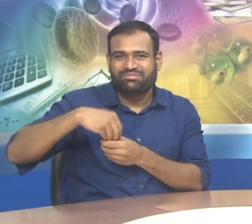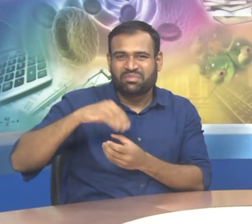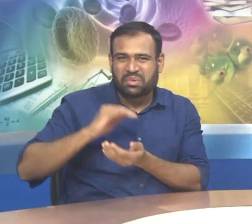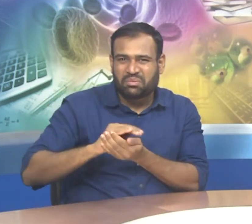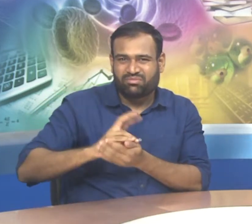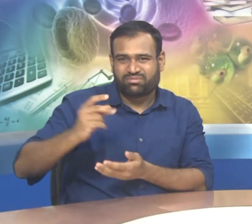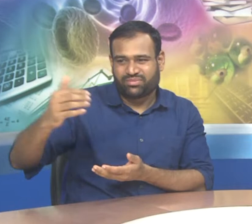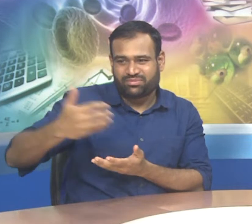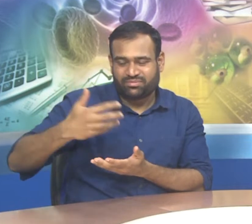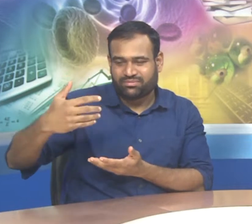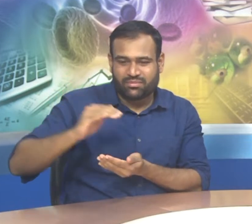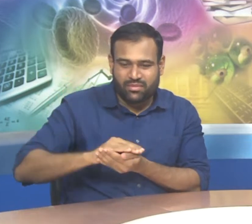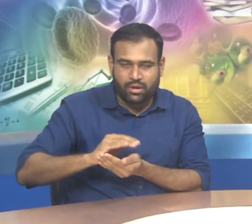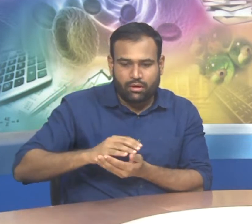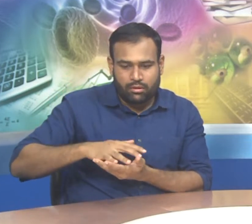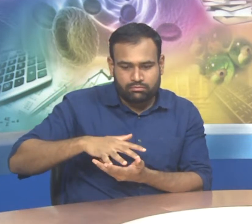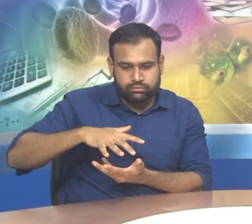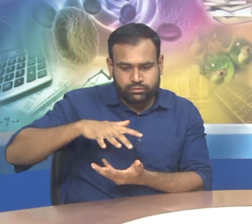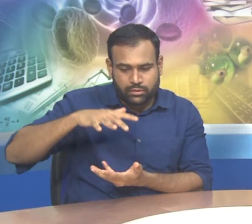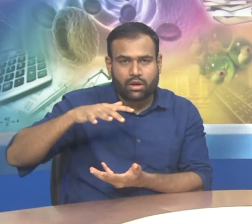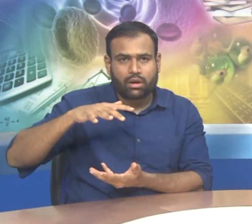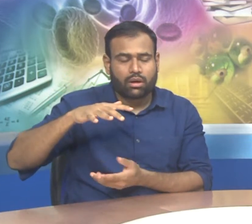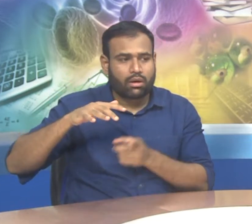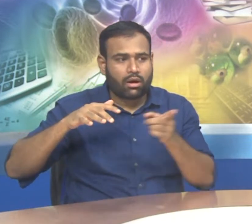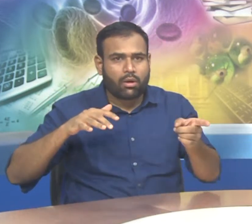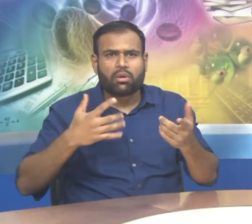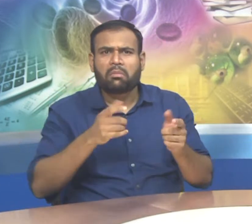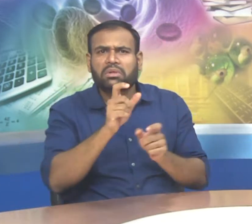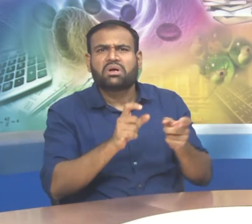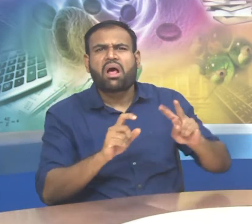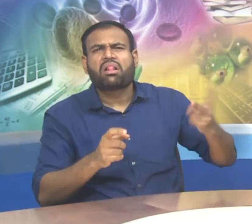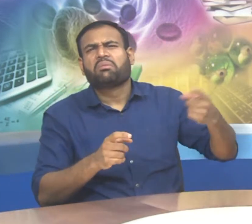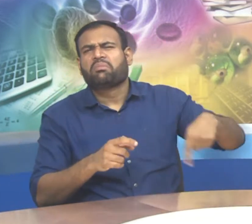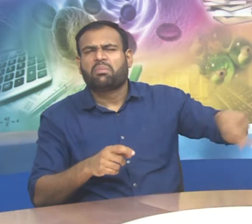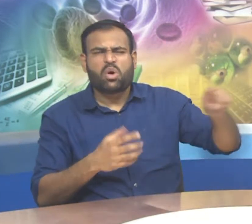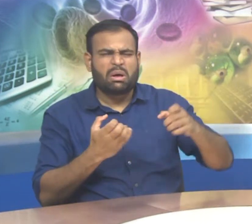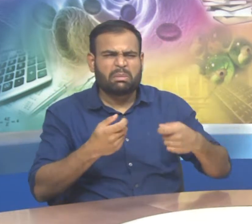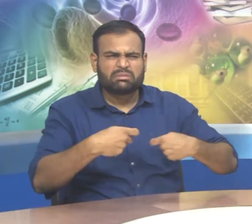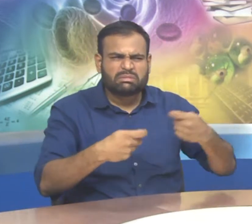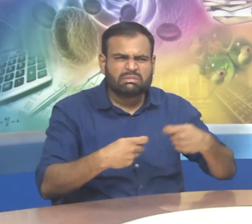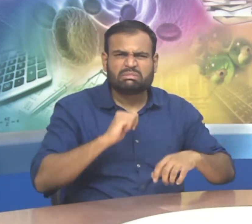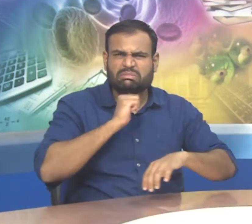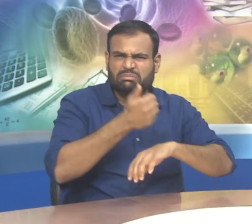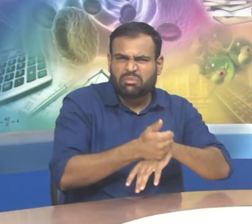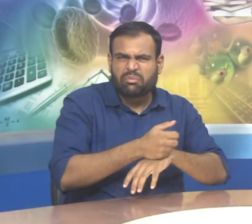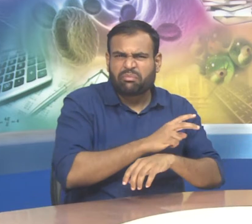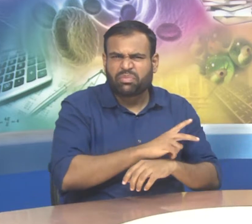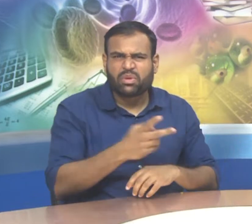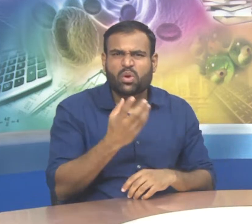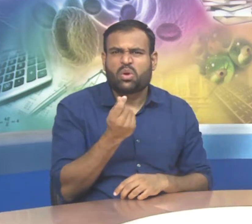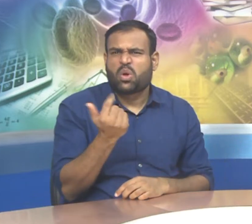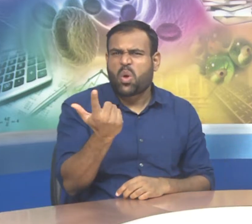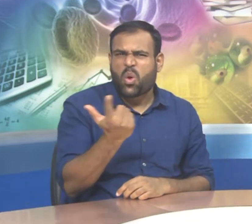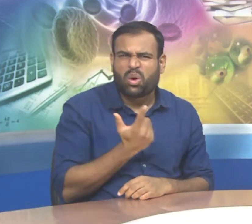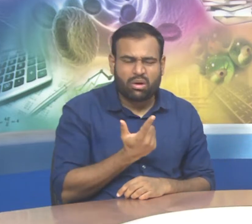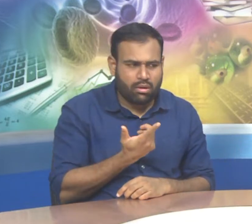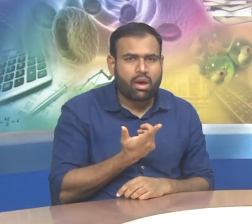intermediary between the people who are having surplus money and those requiring money